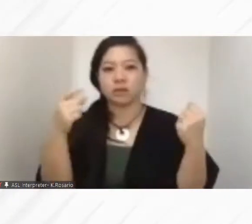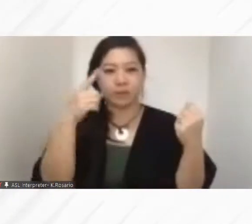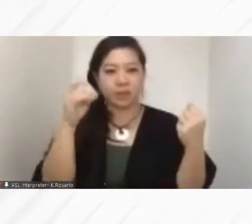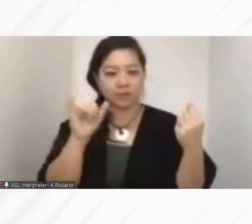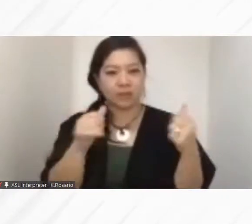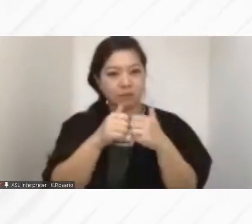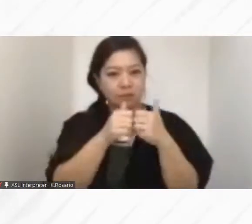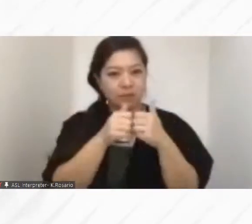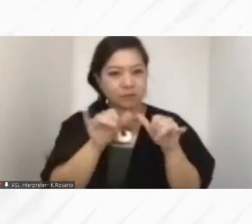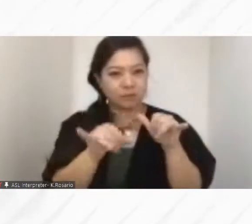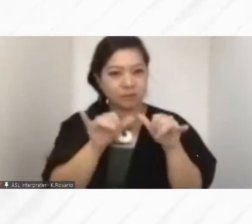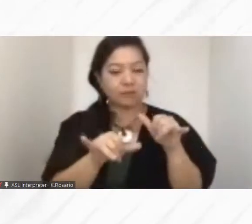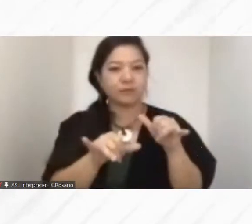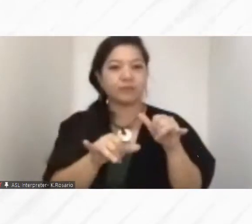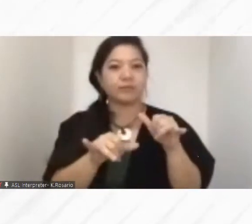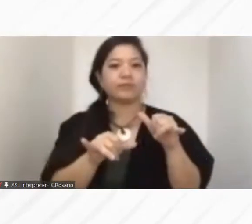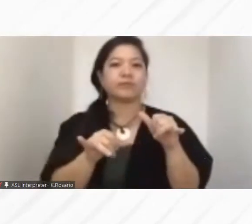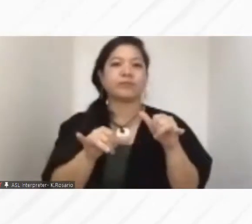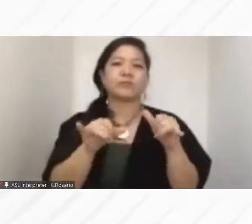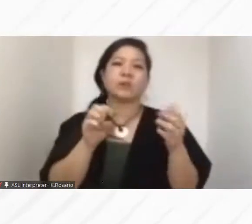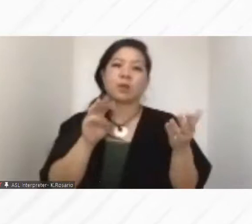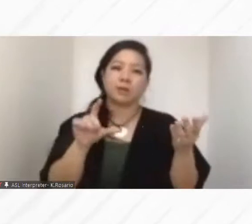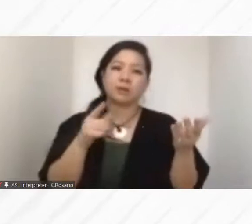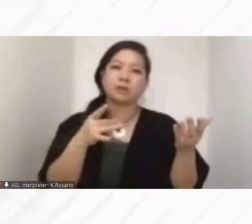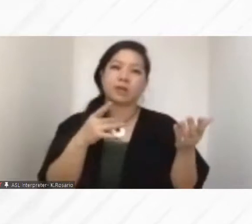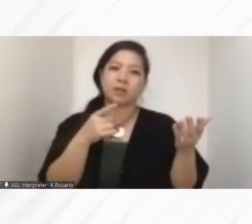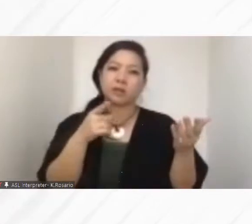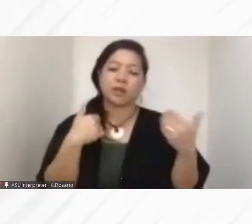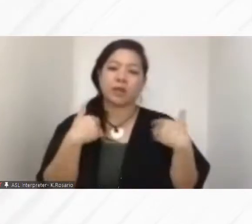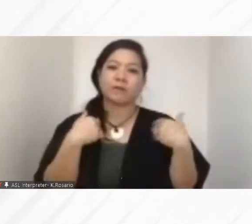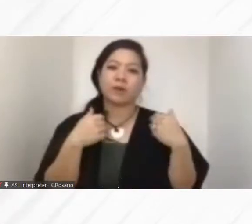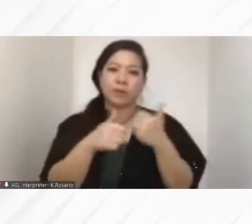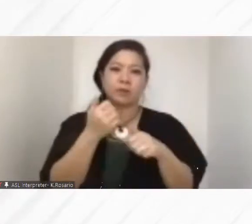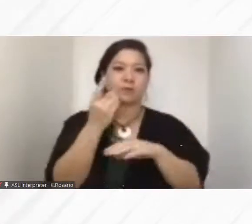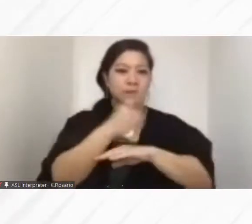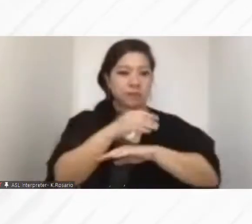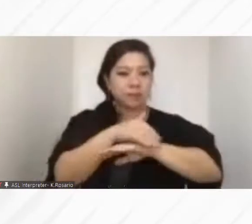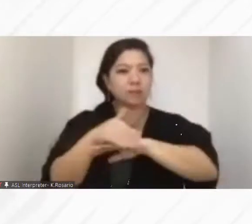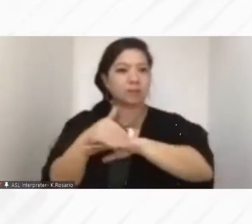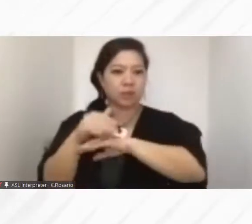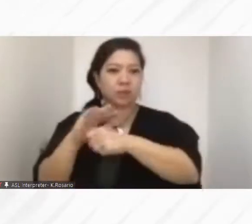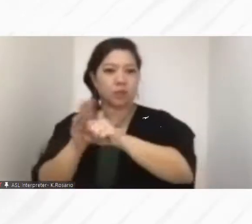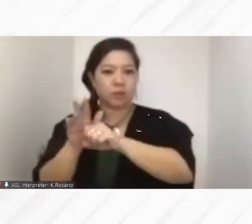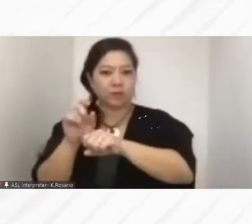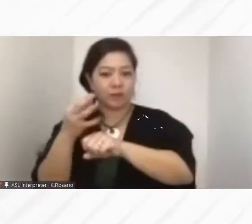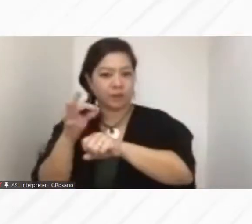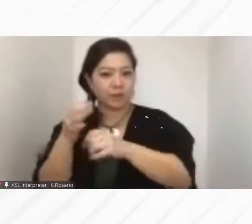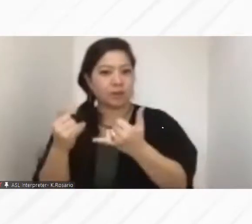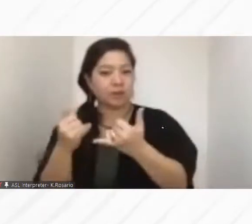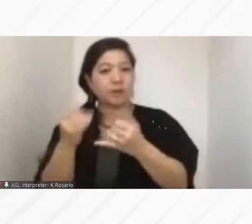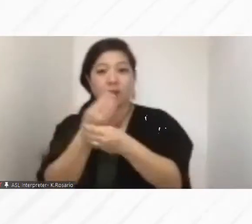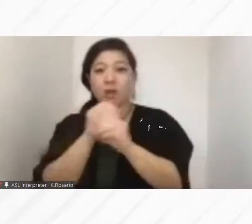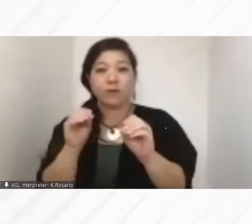together. Well, like you, I spend most of my days and nights on COVID-19. I want you to know my office